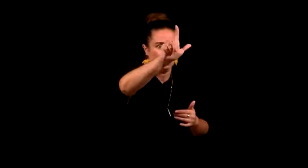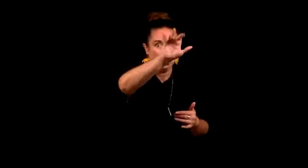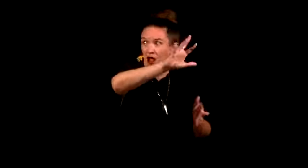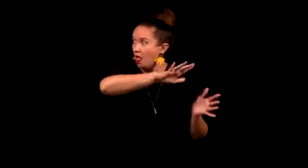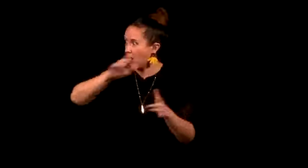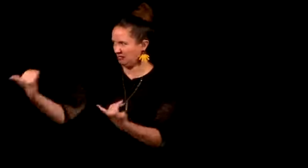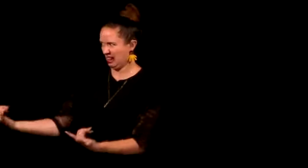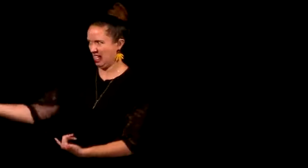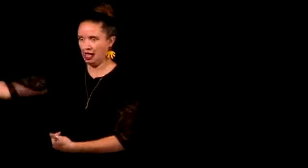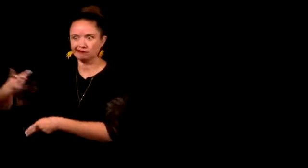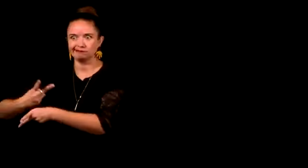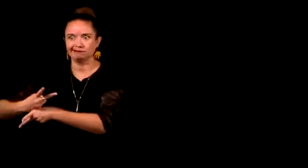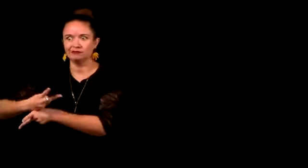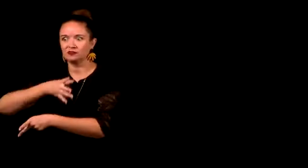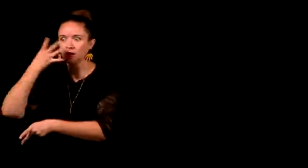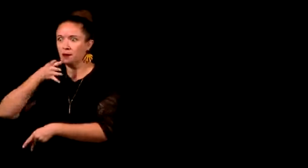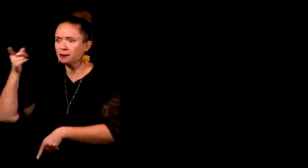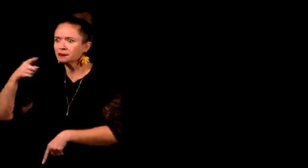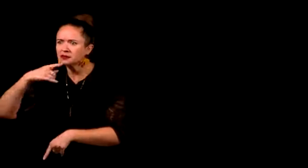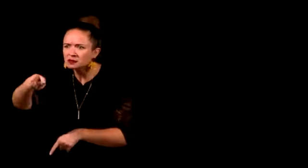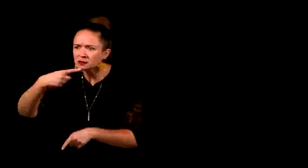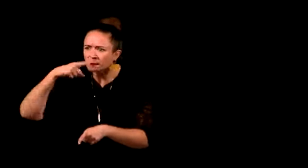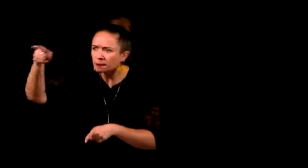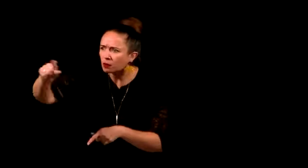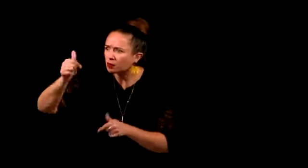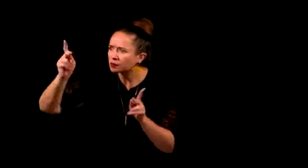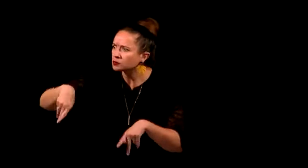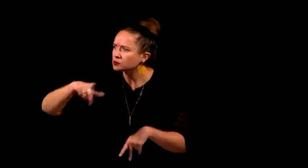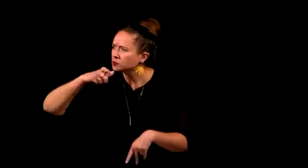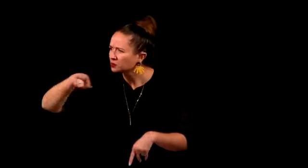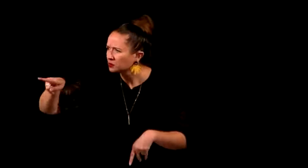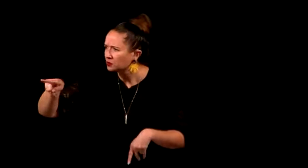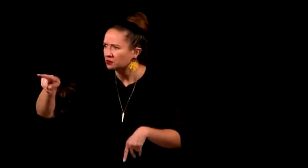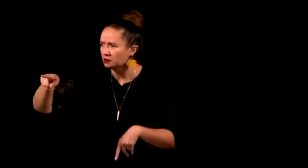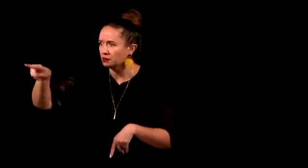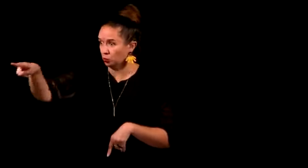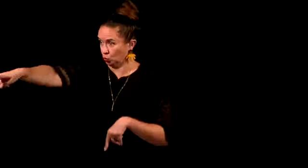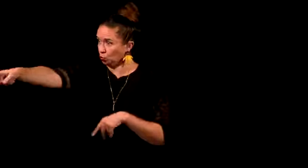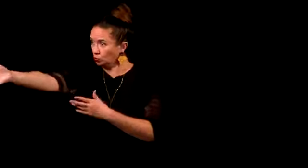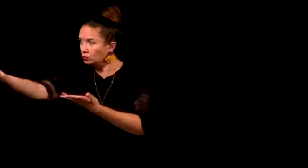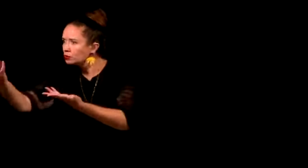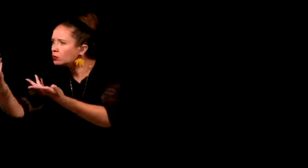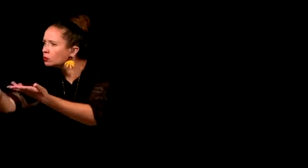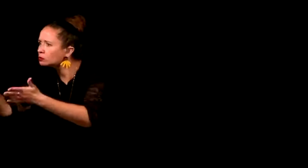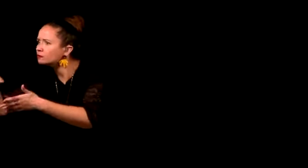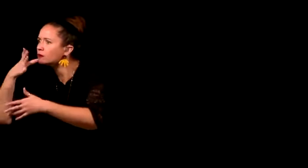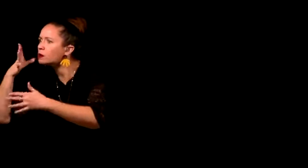So did anybody, I mean, they're taking care of a farm from 1927. Who else?